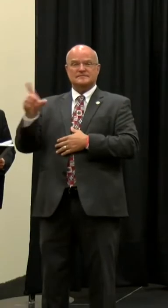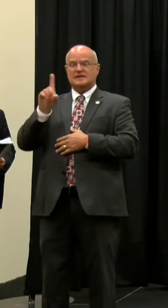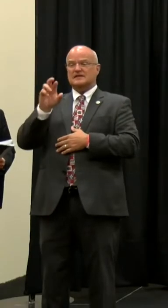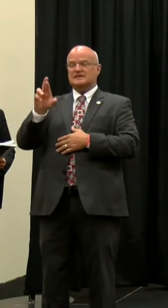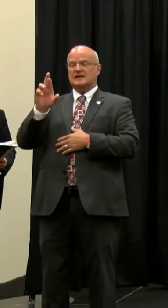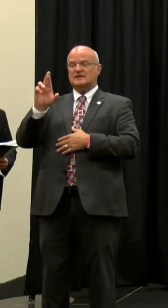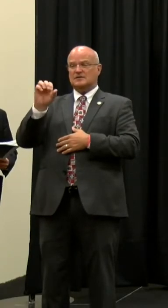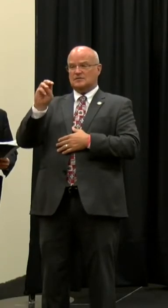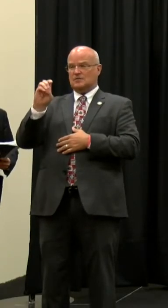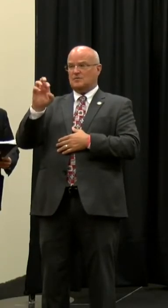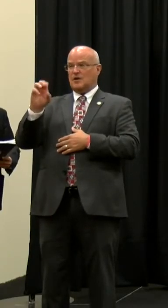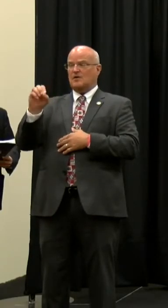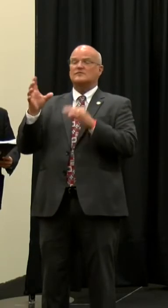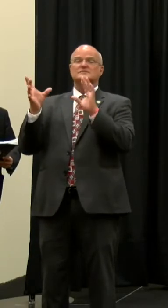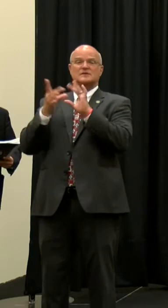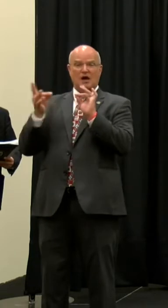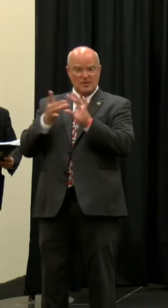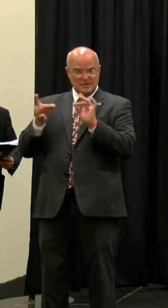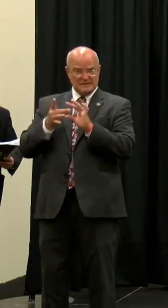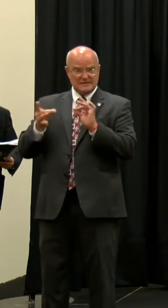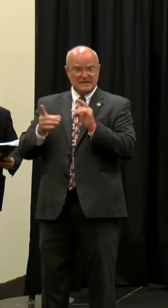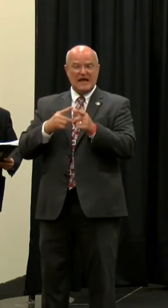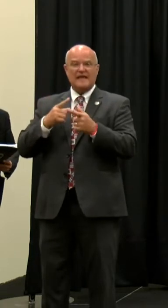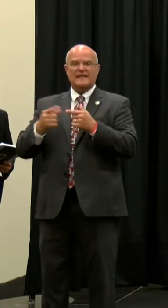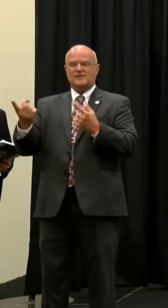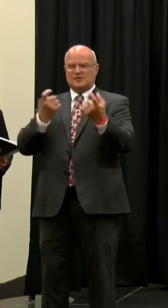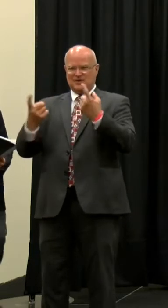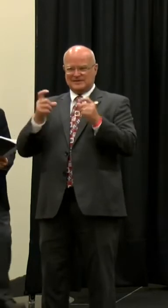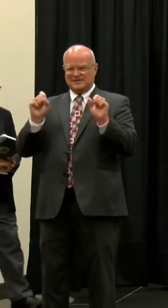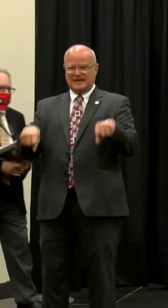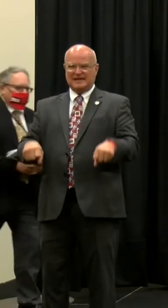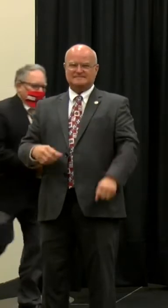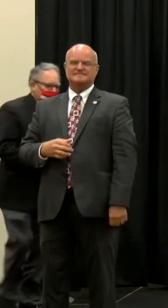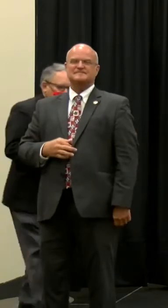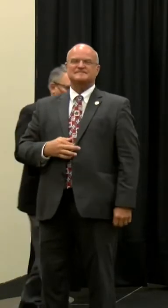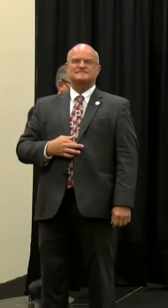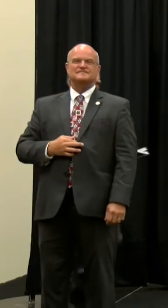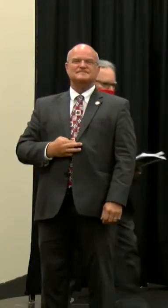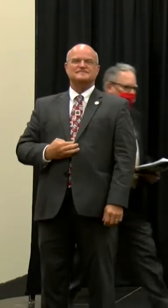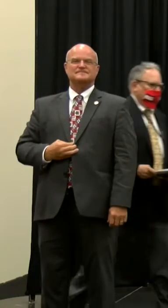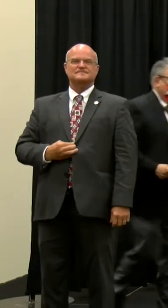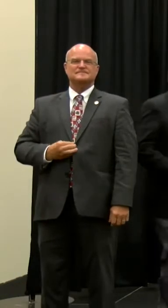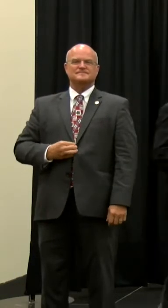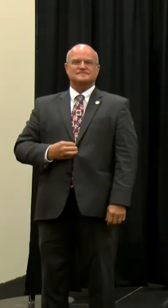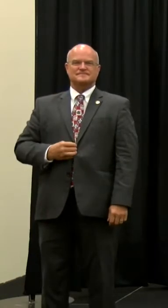to Dr. Romero for his comments, and then we can take questions.